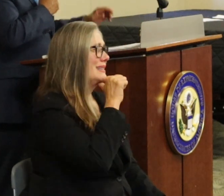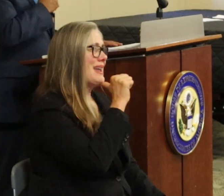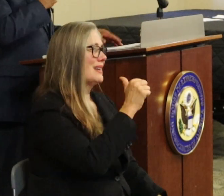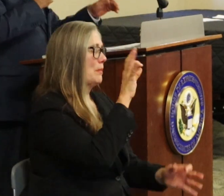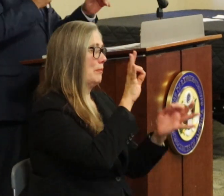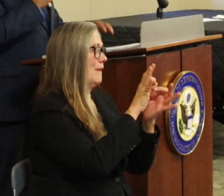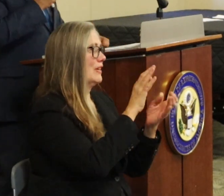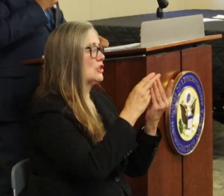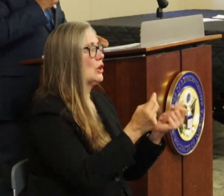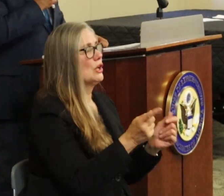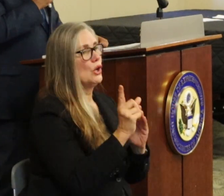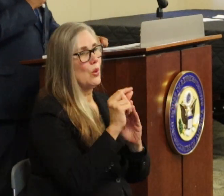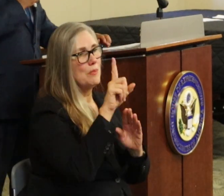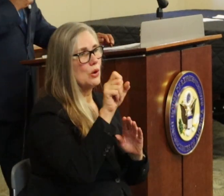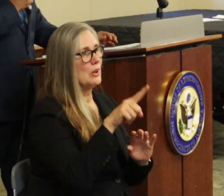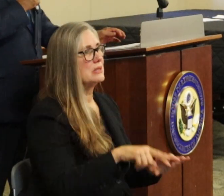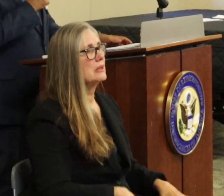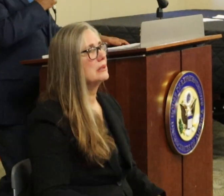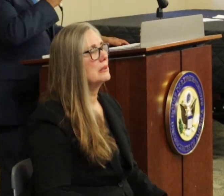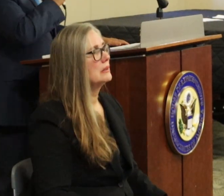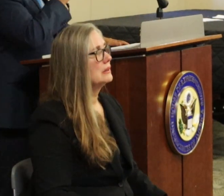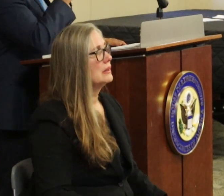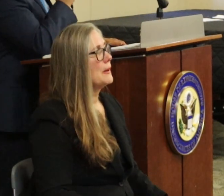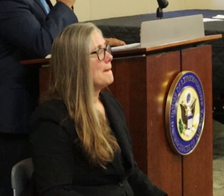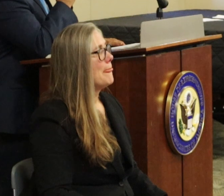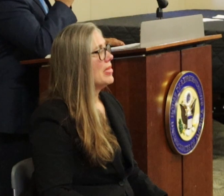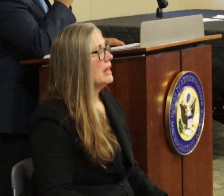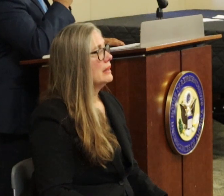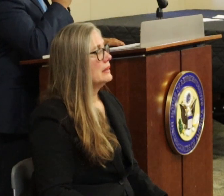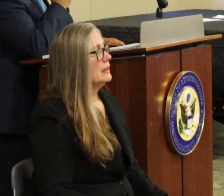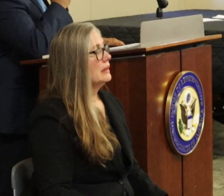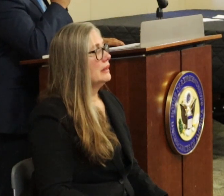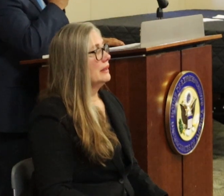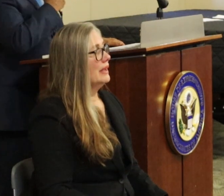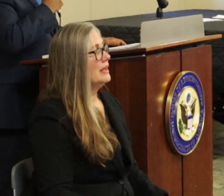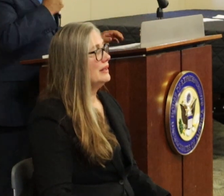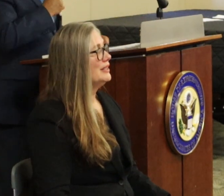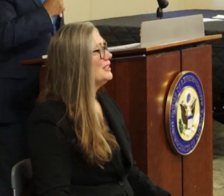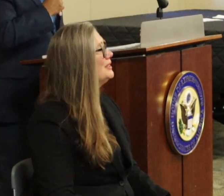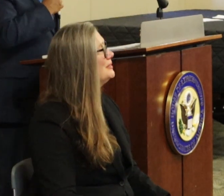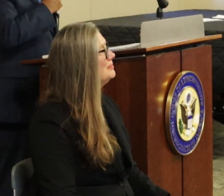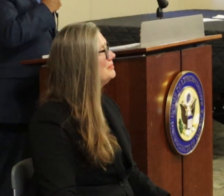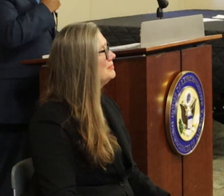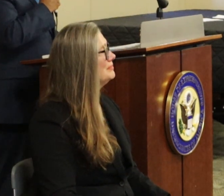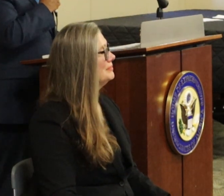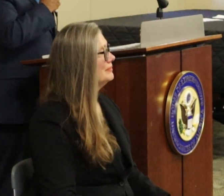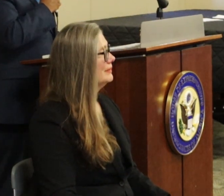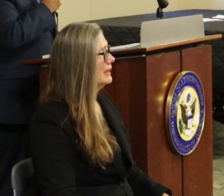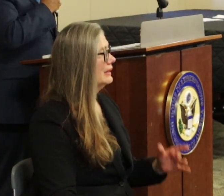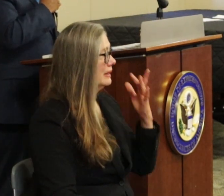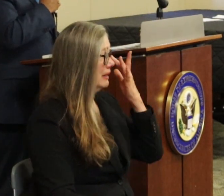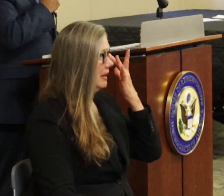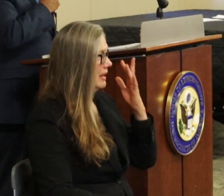helps a little bit. We have one more question in the back. Yes, we have two questions, one coming from David and one from Kenneth before we wrap for the evening. So